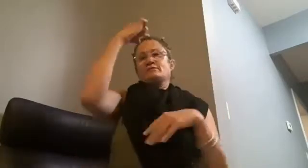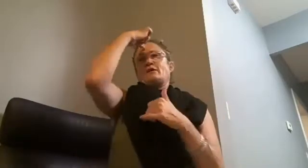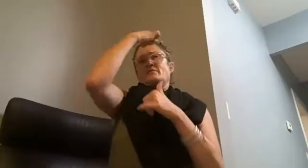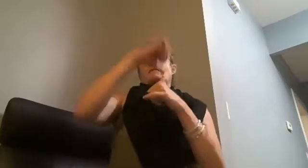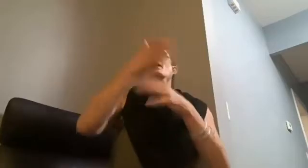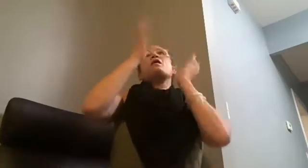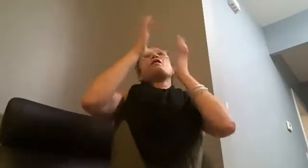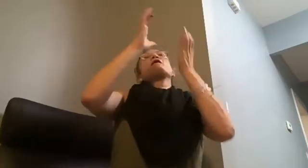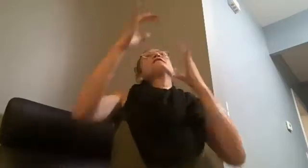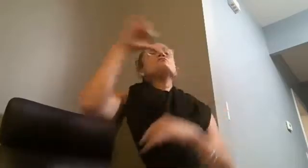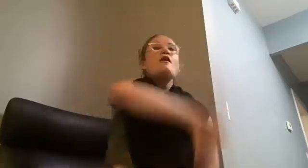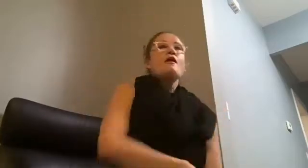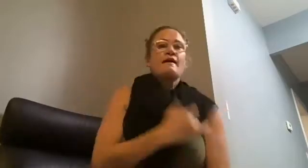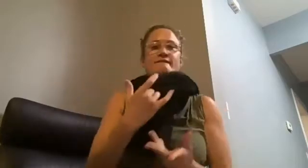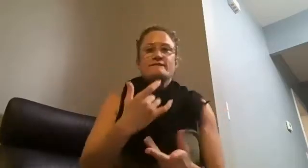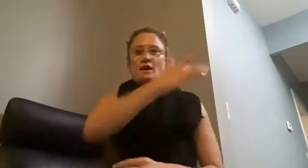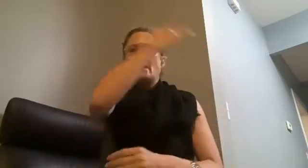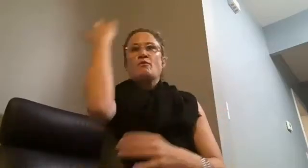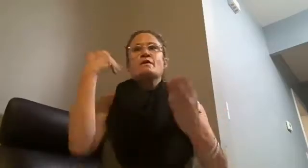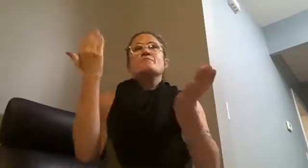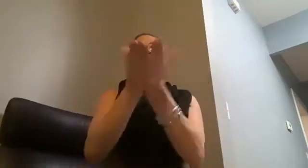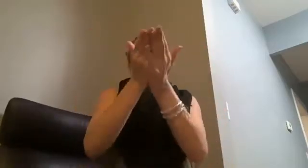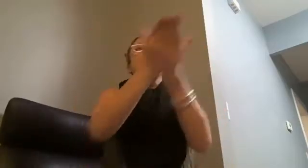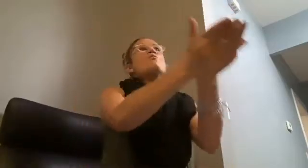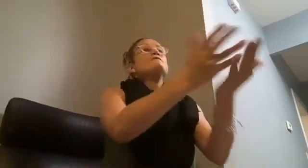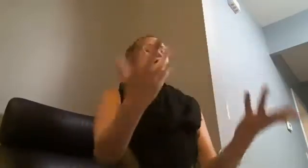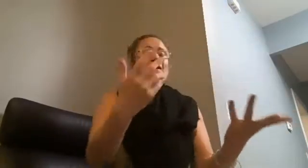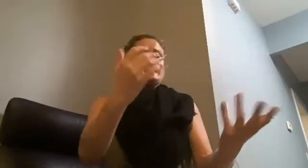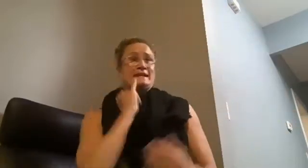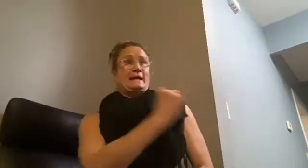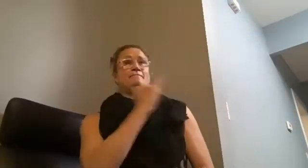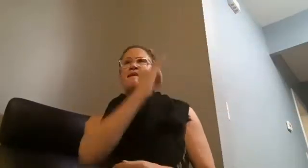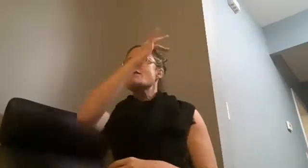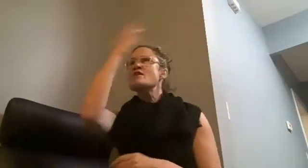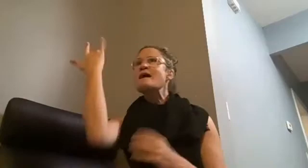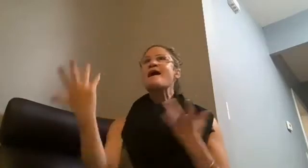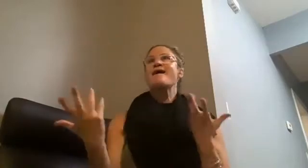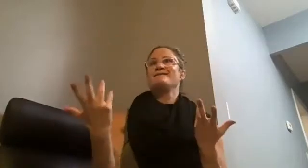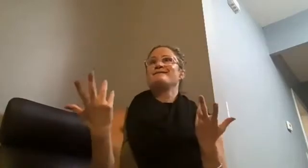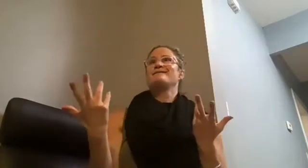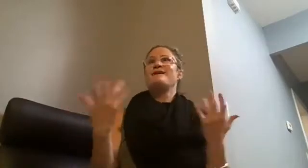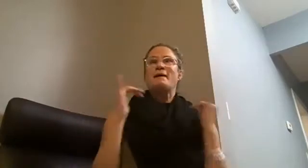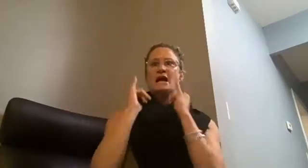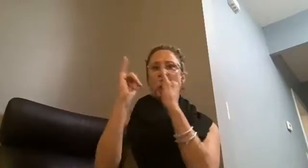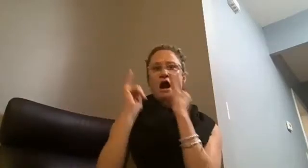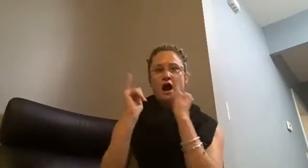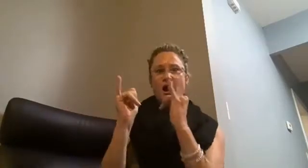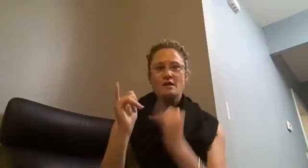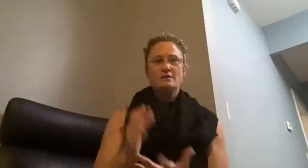where he'd parked the boat. And I was like, I forget stuff when I'm in blackouts. And just all these things that he was saying that it felt like the most minute thing I related